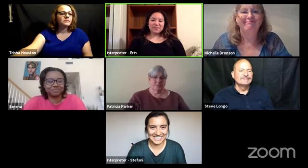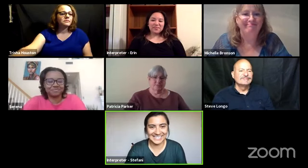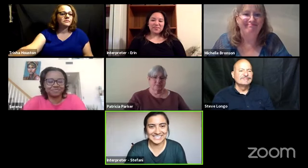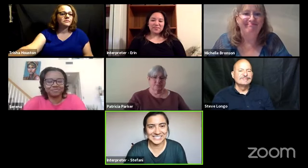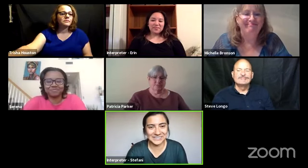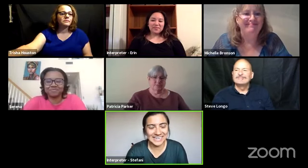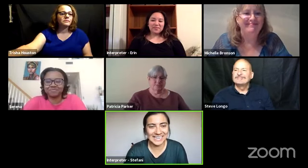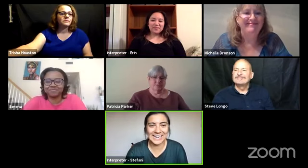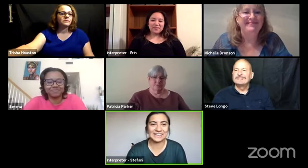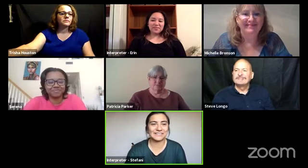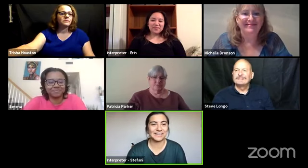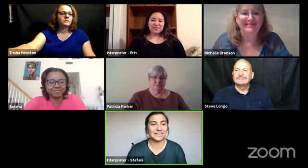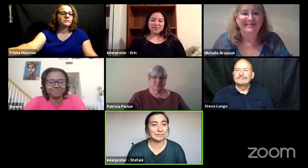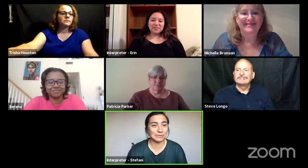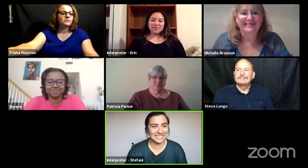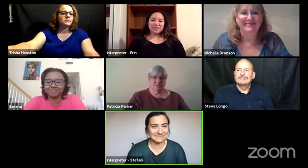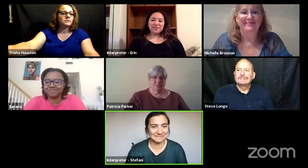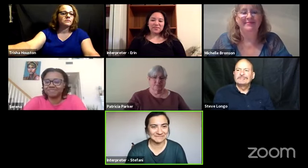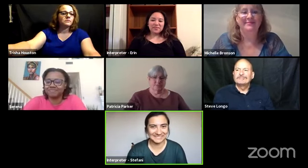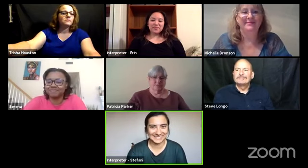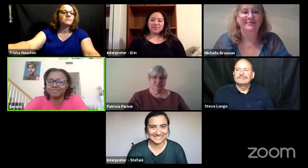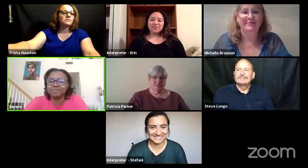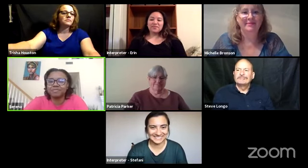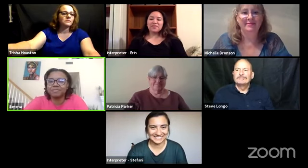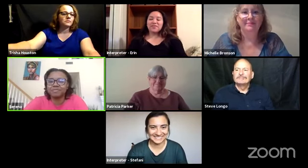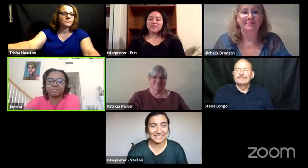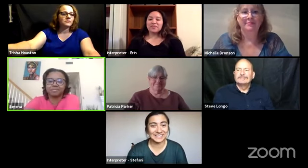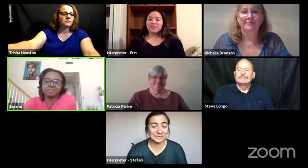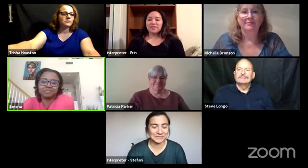This is Serena, and I have no report today. Nothing to report.